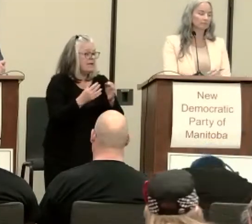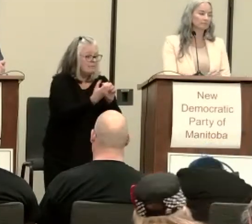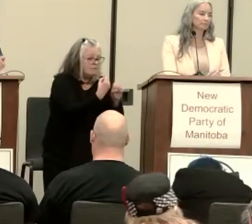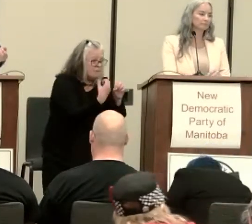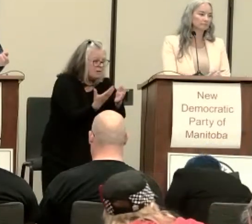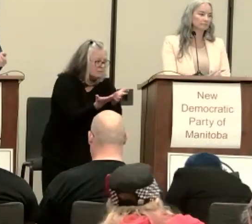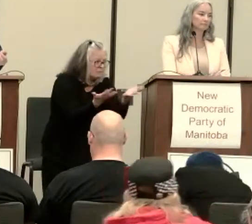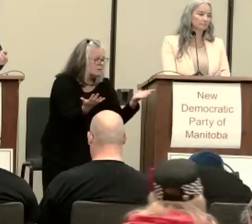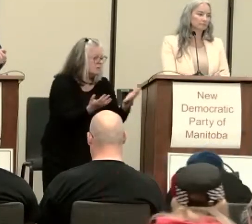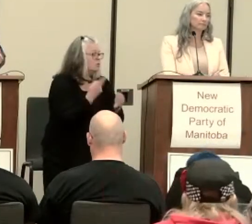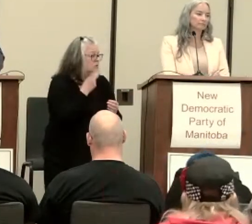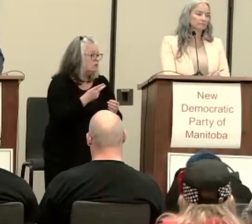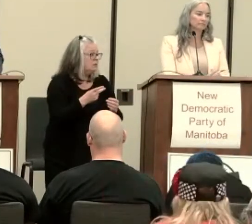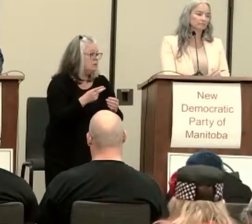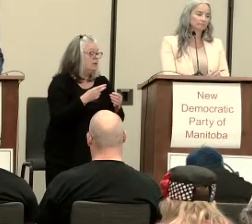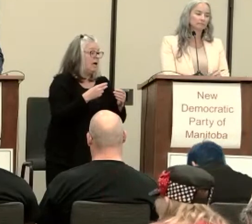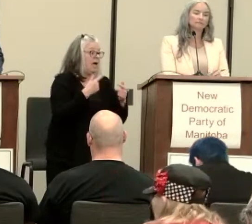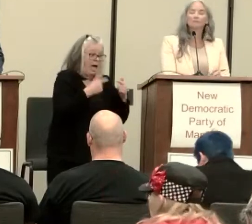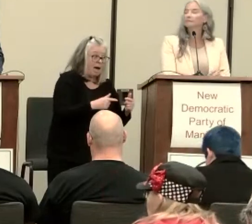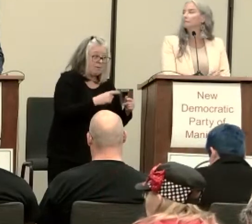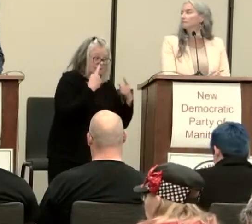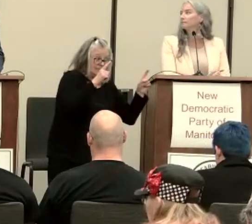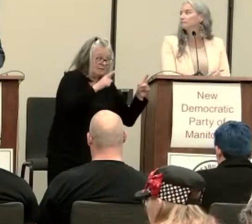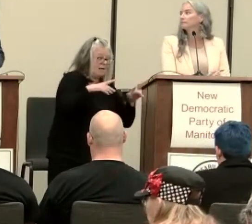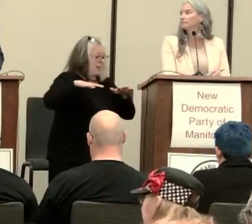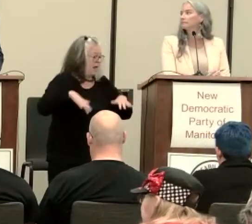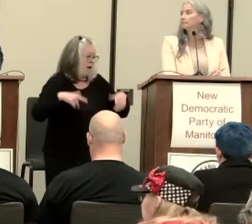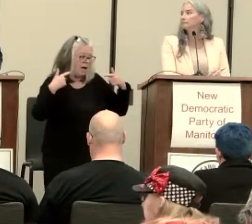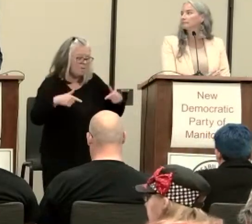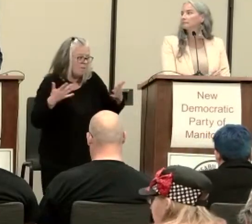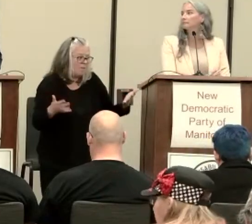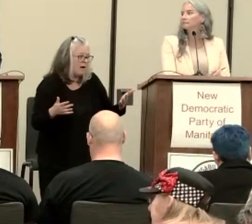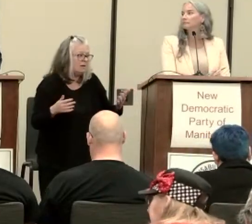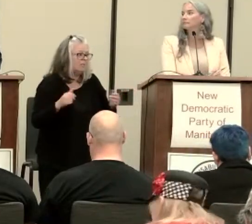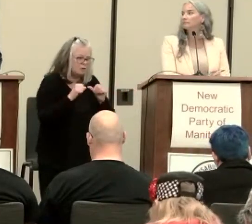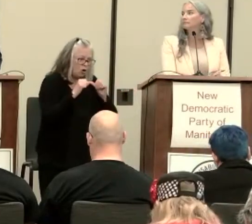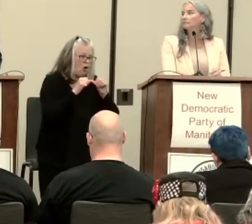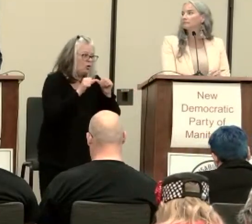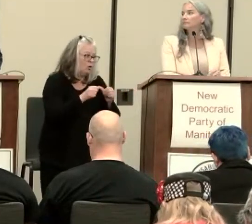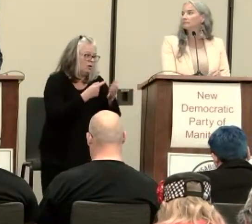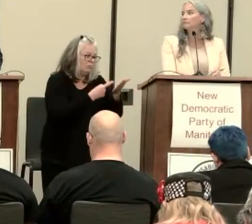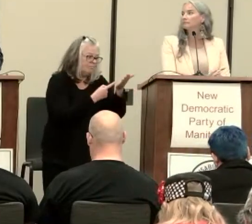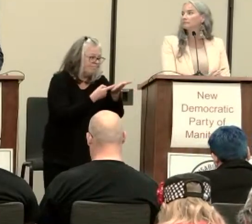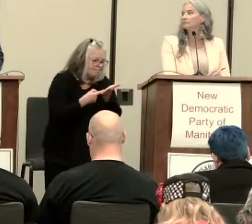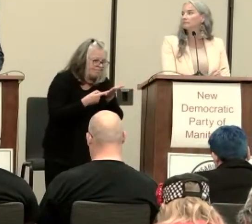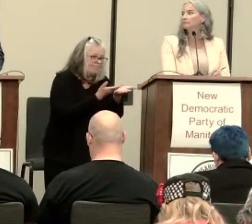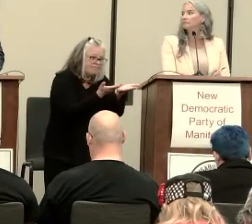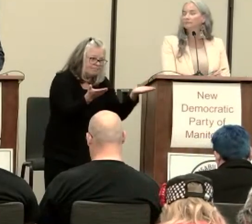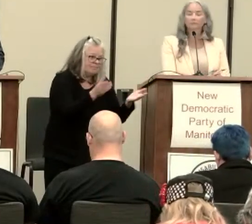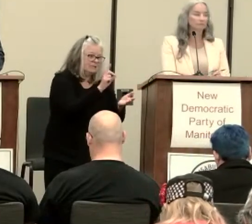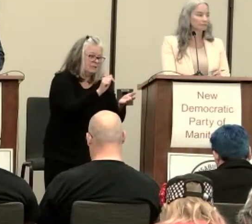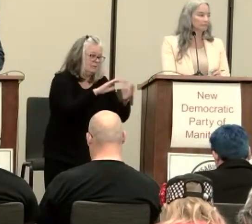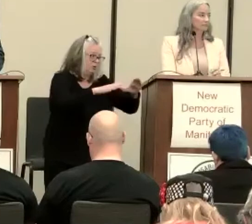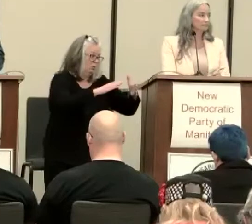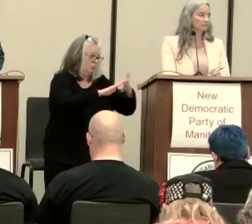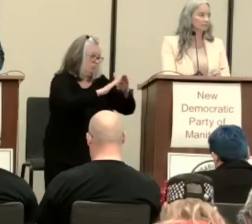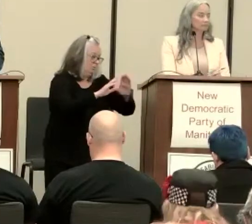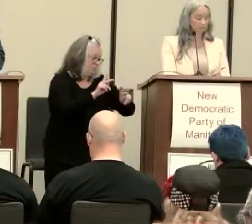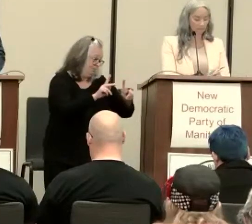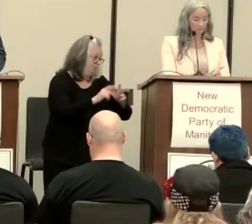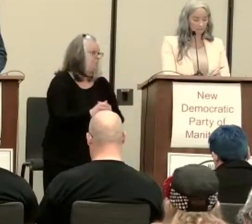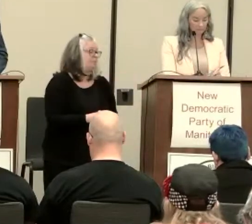what isn't on an ongoing basis with the community, to make sure that what is being promised is what is actually being implemented. And that's our